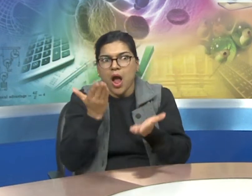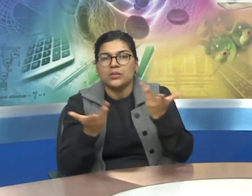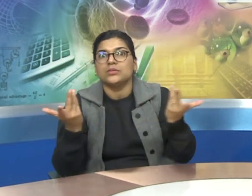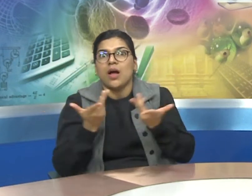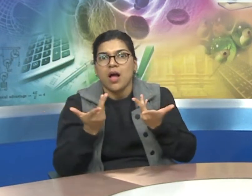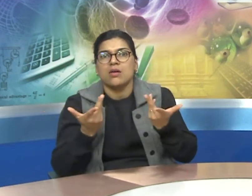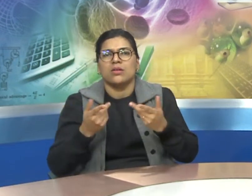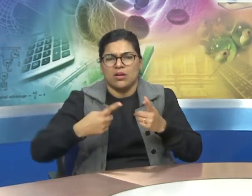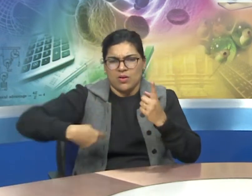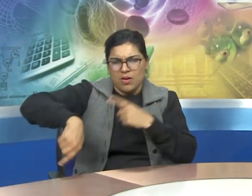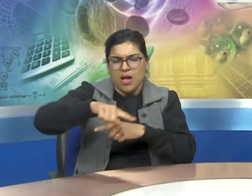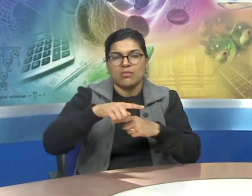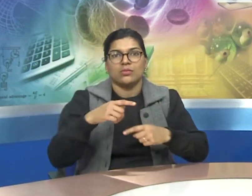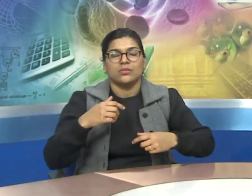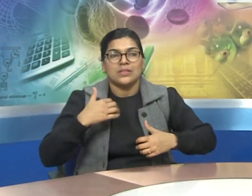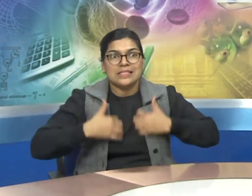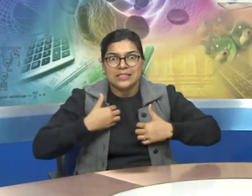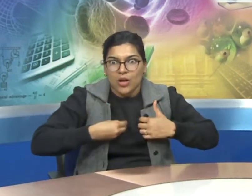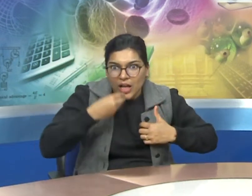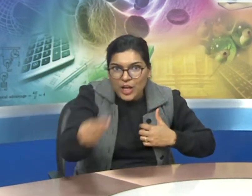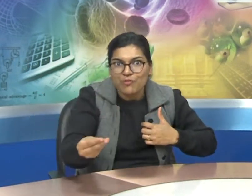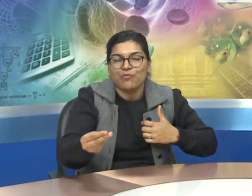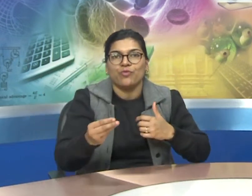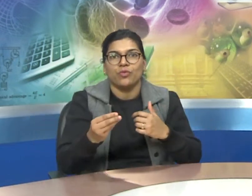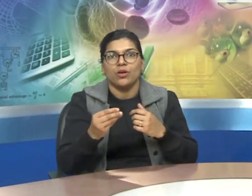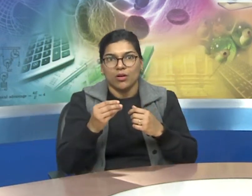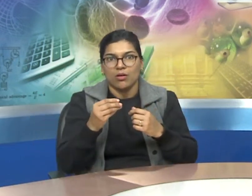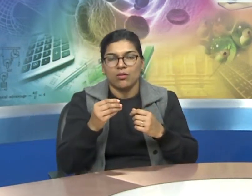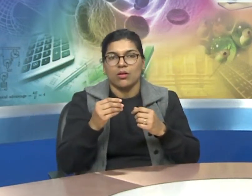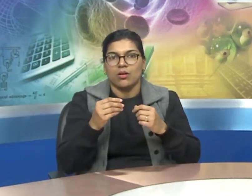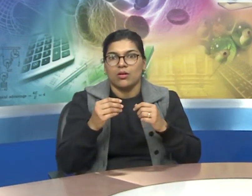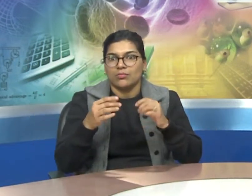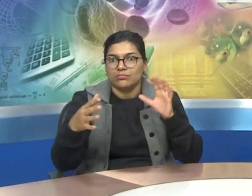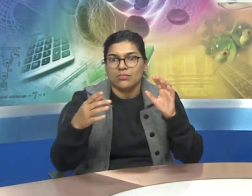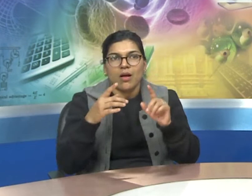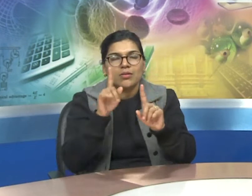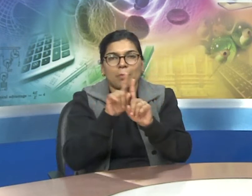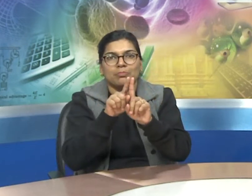be used, and you can put any color which is of your interest,